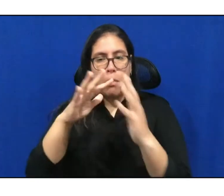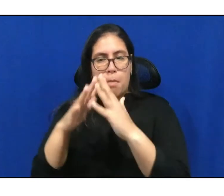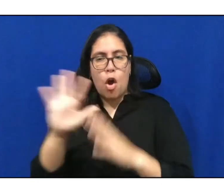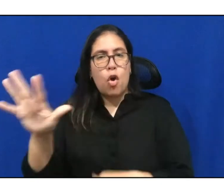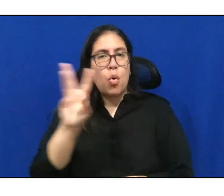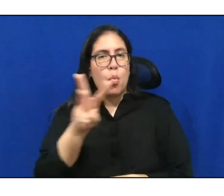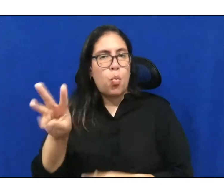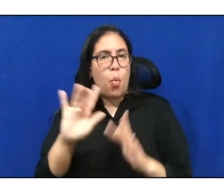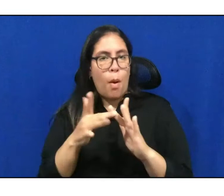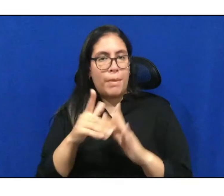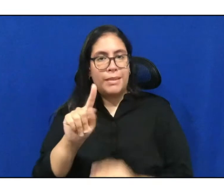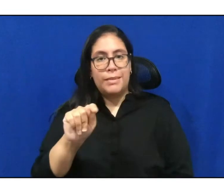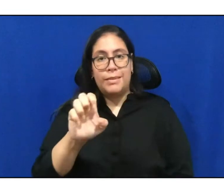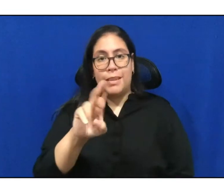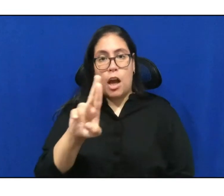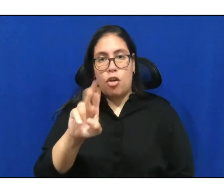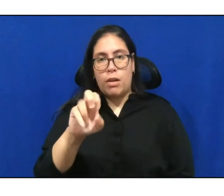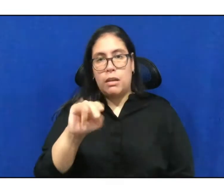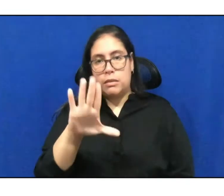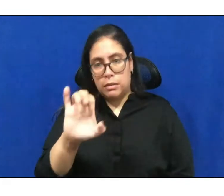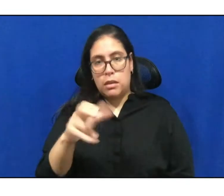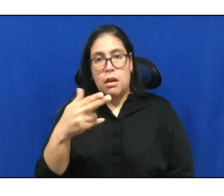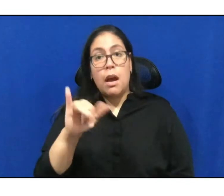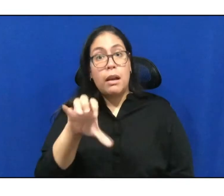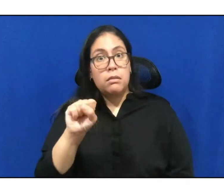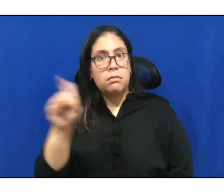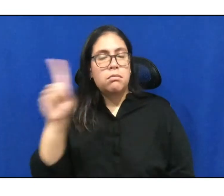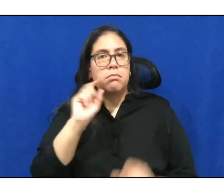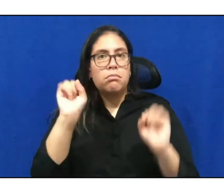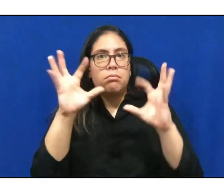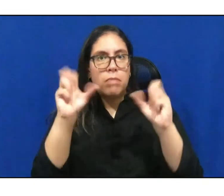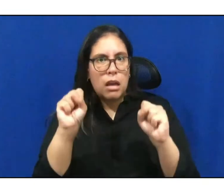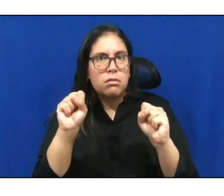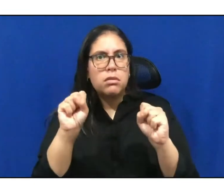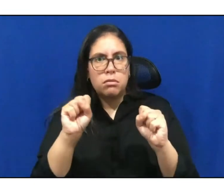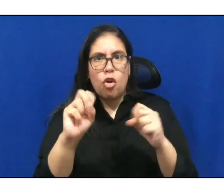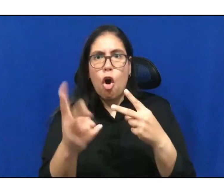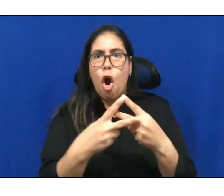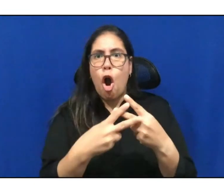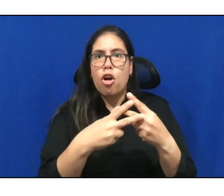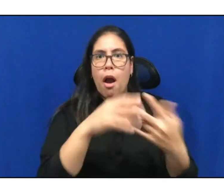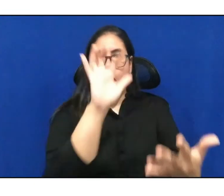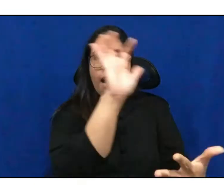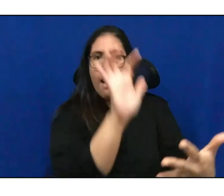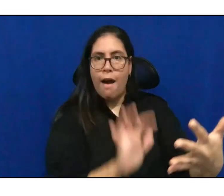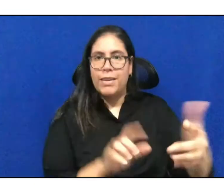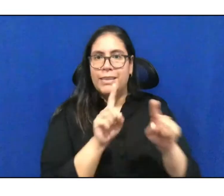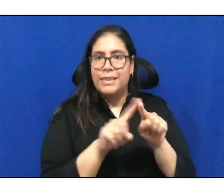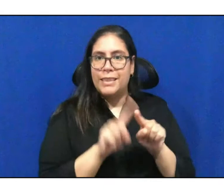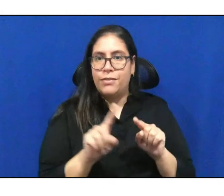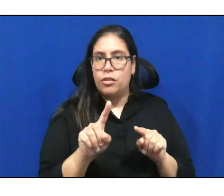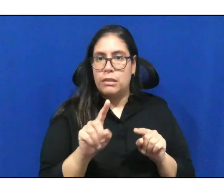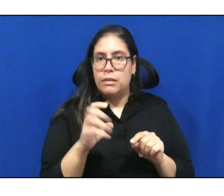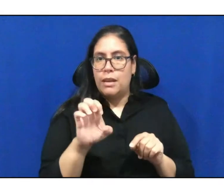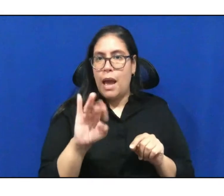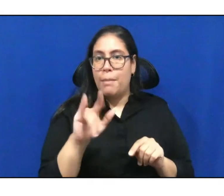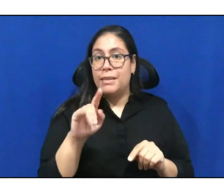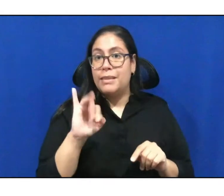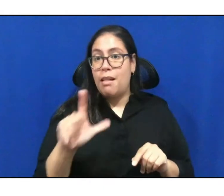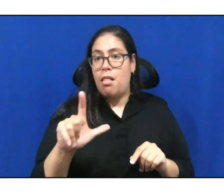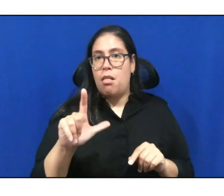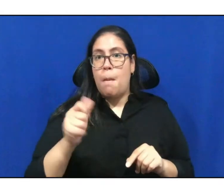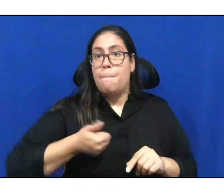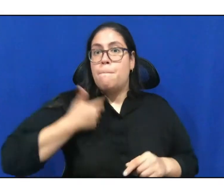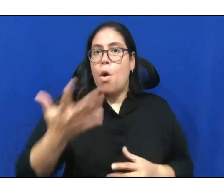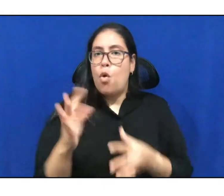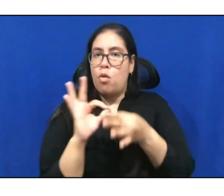Hayes put together a fantastic archive of Emmett Till poems. So if you Google Terrence Hayes and Emmett Till, you will